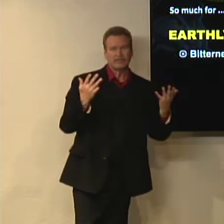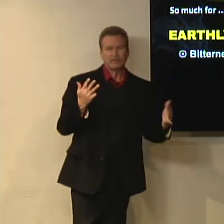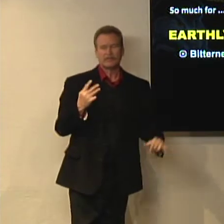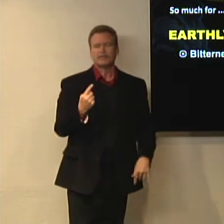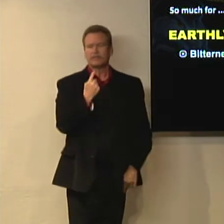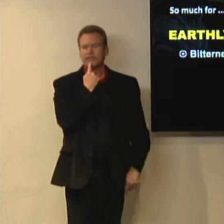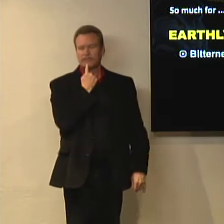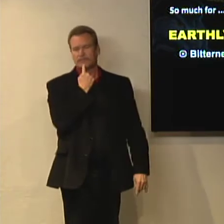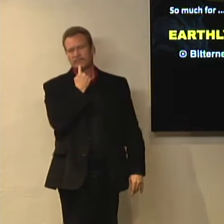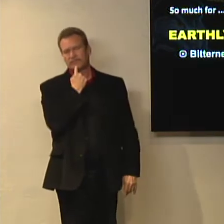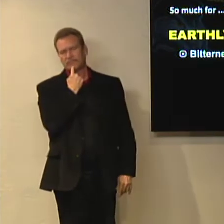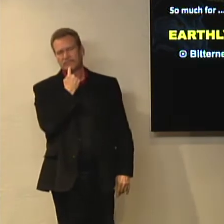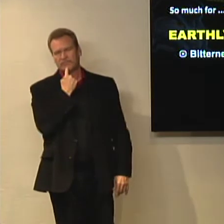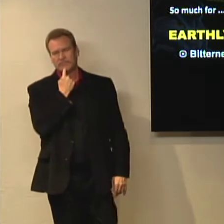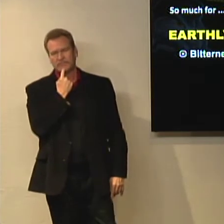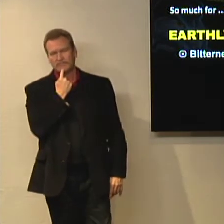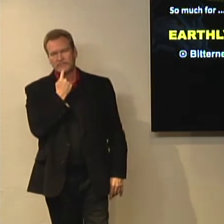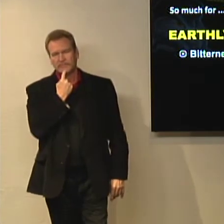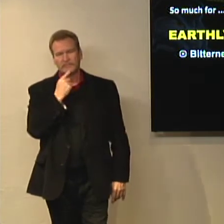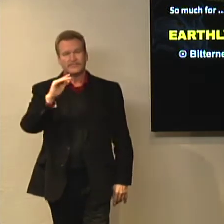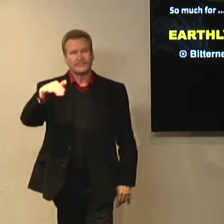cause? Bitterness.